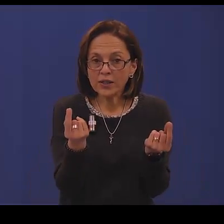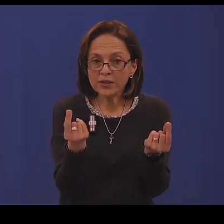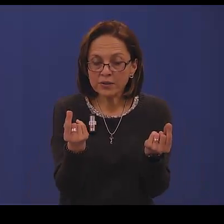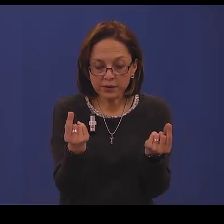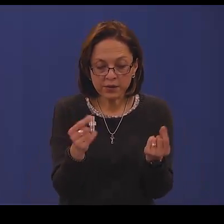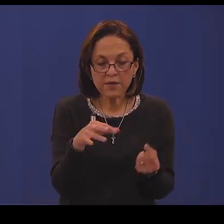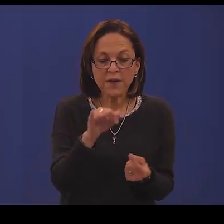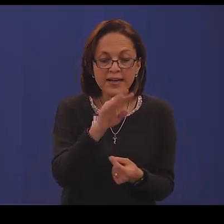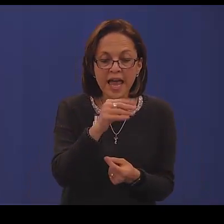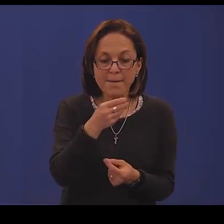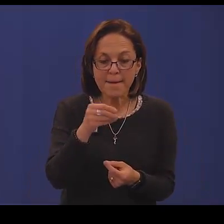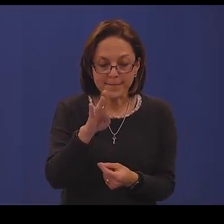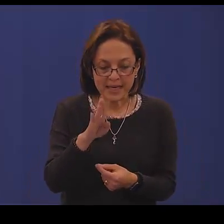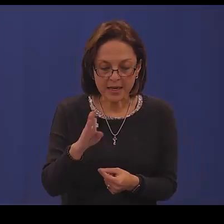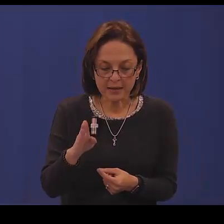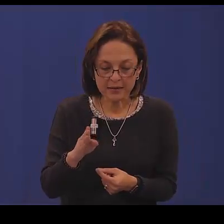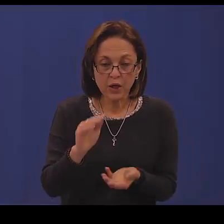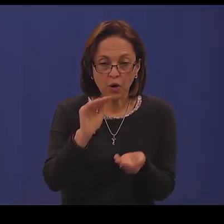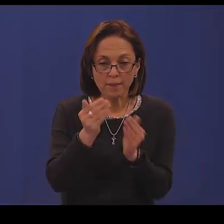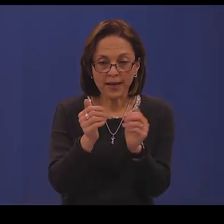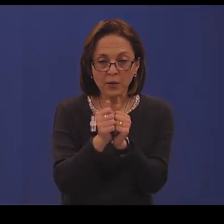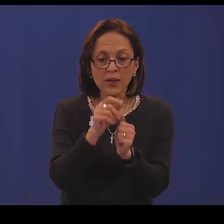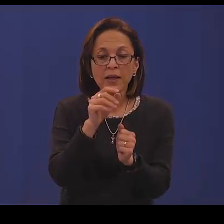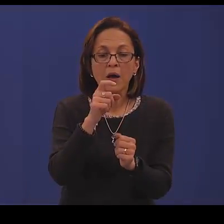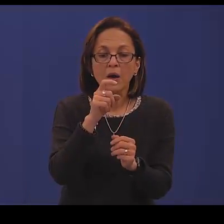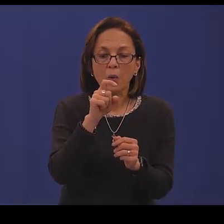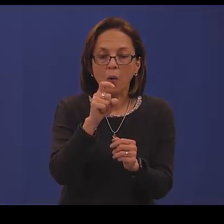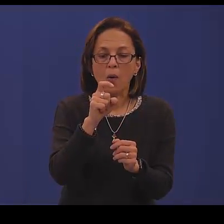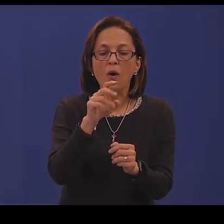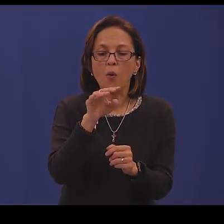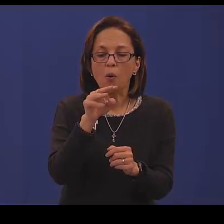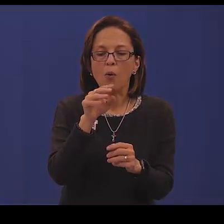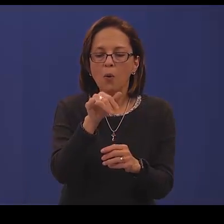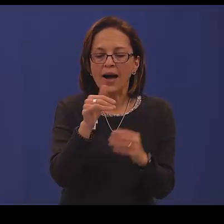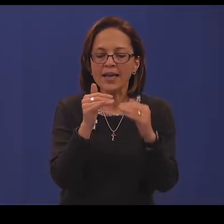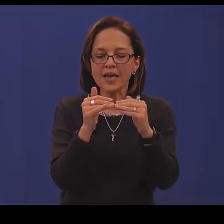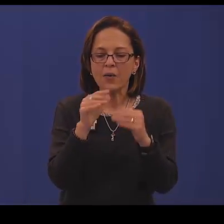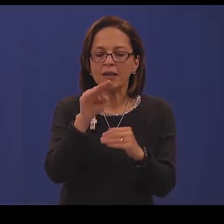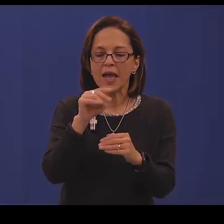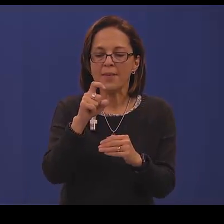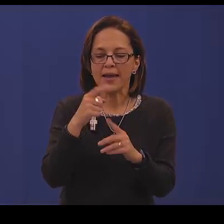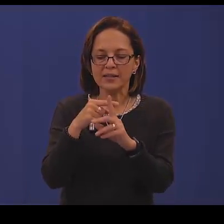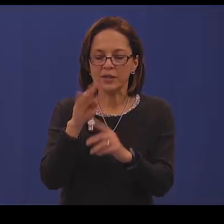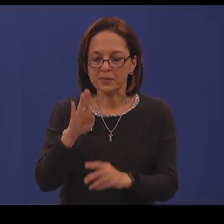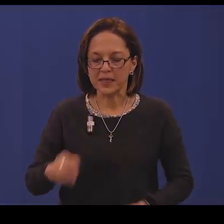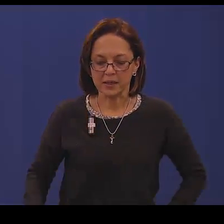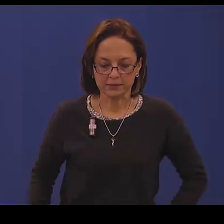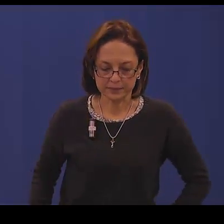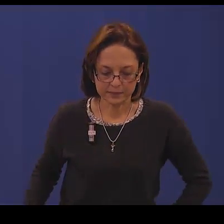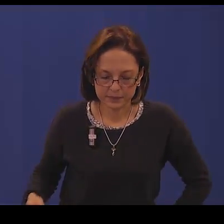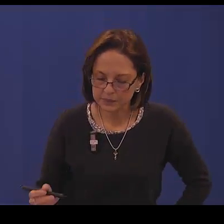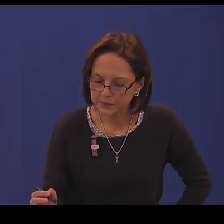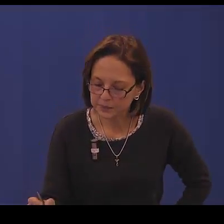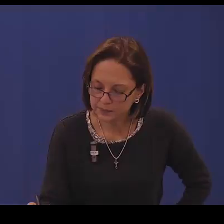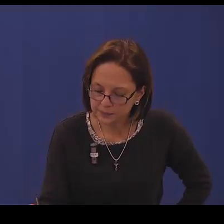Now what to do? Find M and B. Compare with Y equal MX plus B.